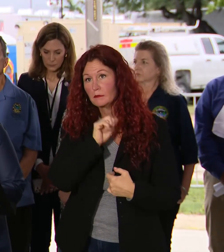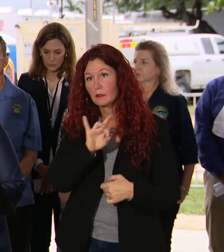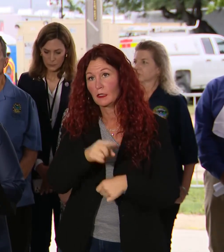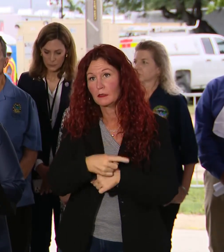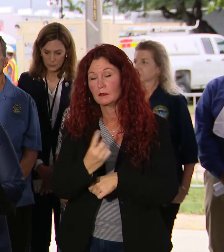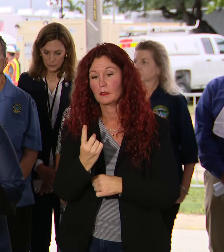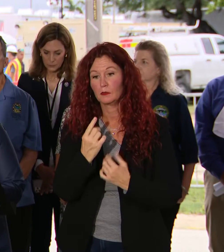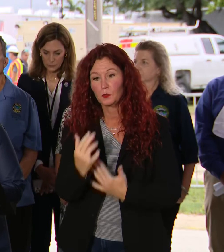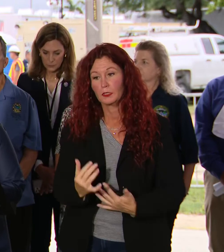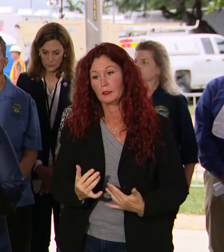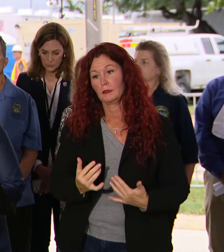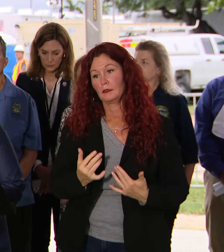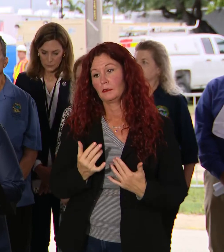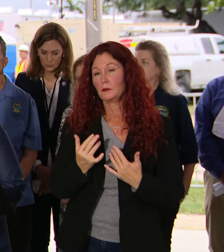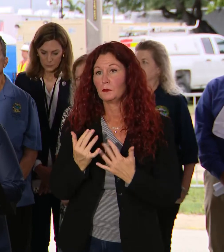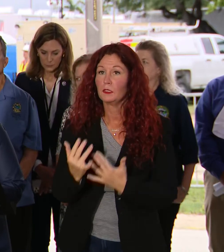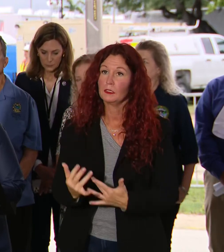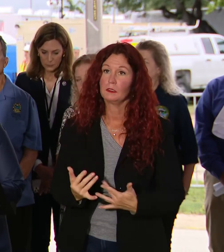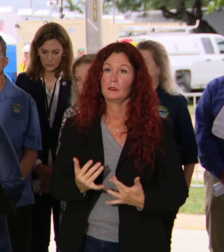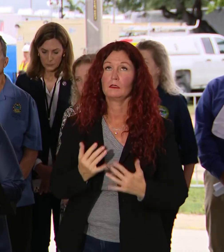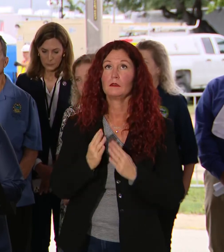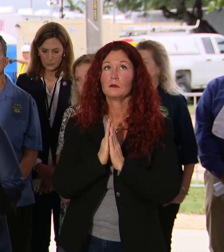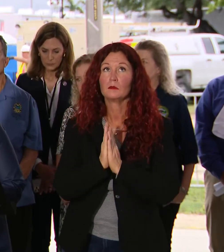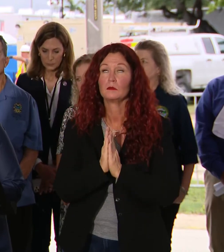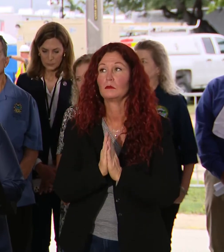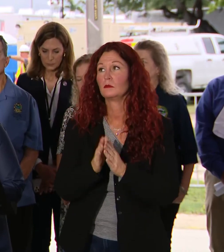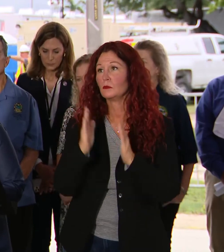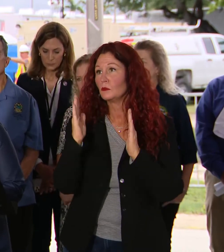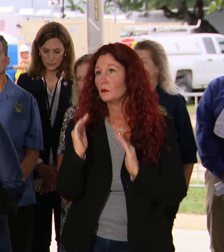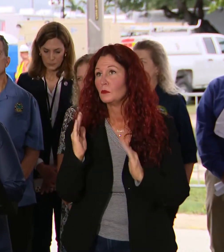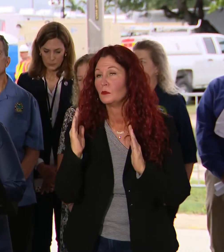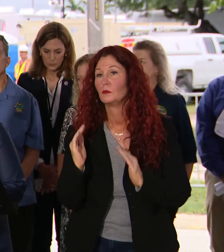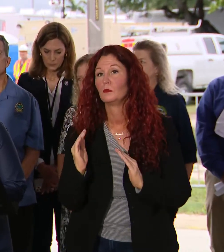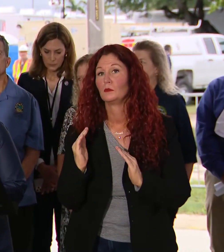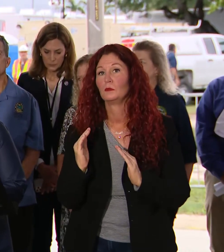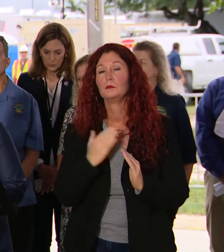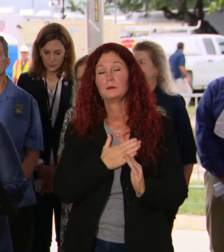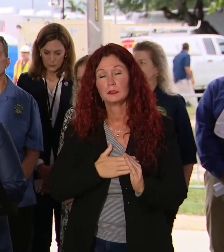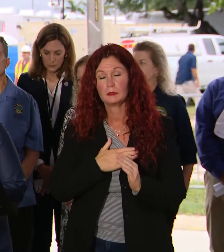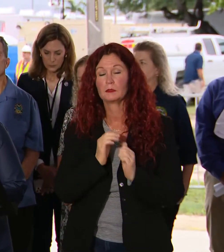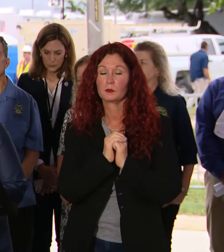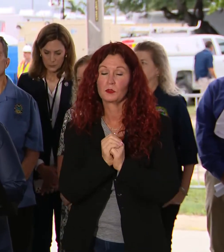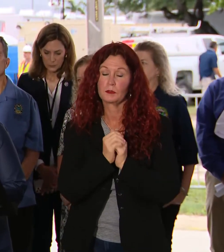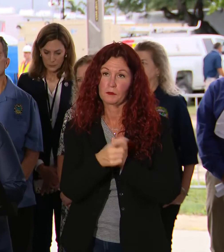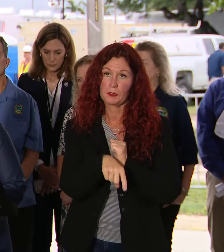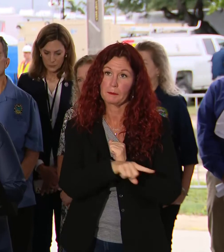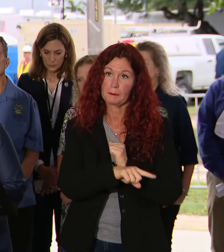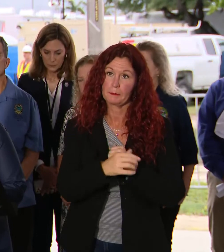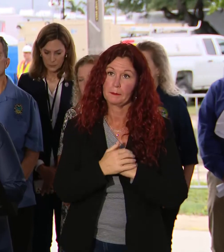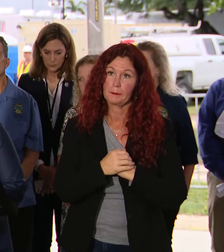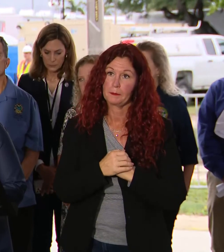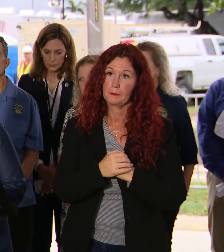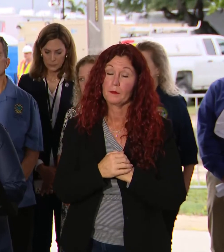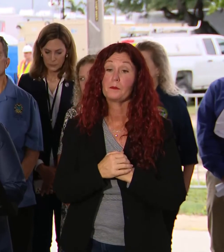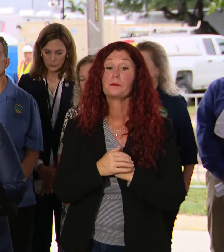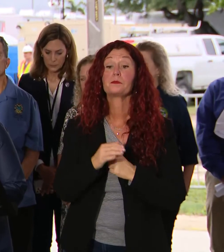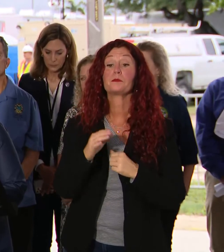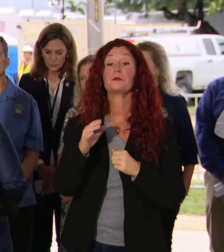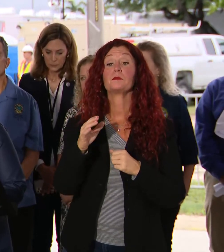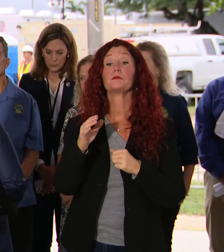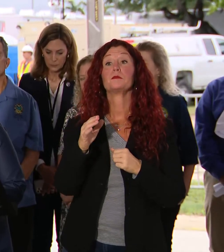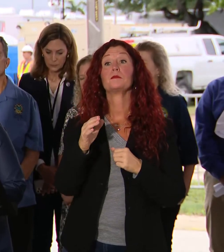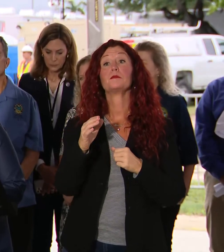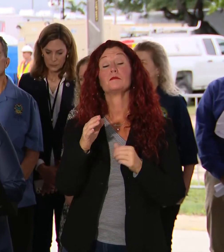We're also continuing to closely monitor the progress of our tropical storm Elsa, and the National Weather Service will be here